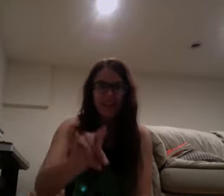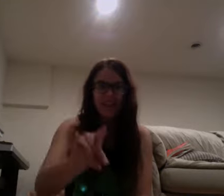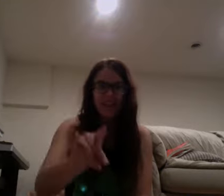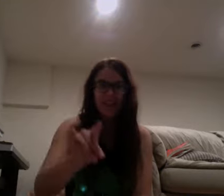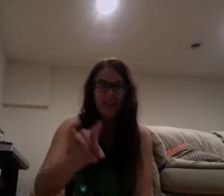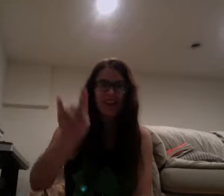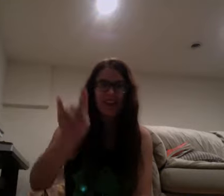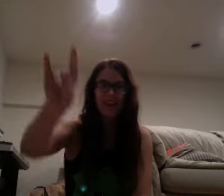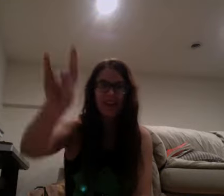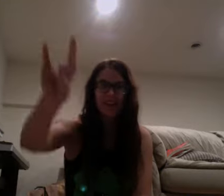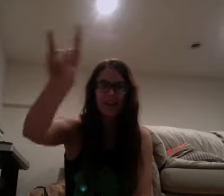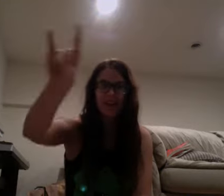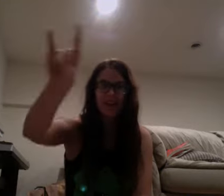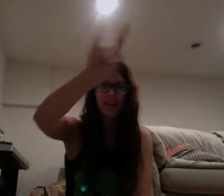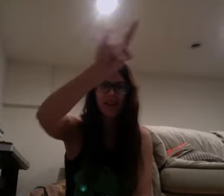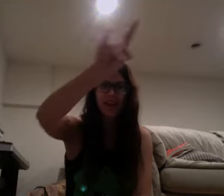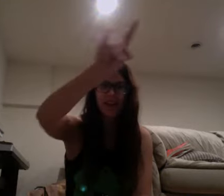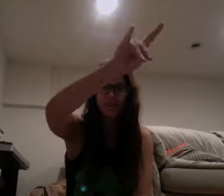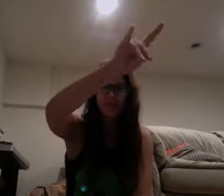Nino's like the Halo test. Alright guys, can you see the werewolf?